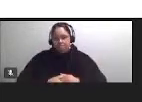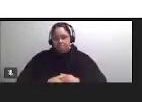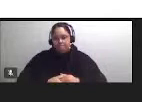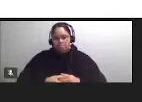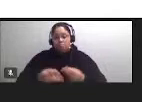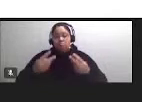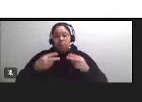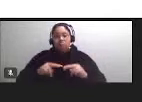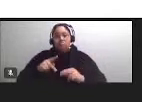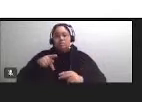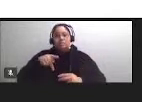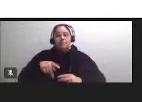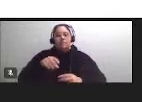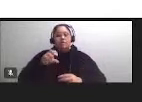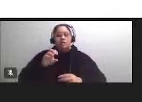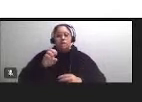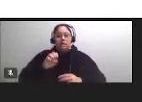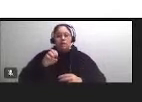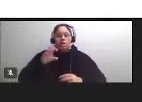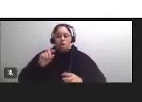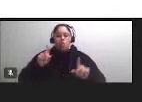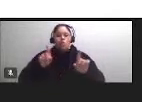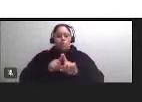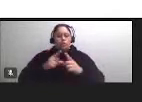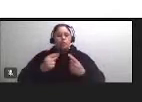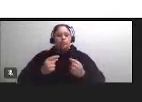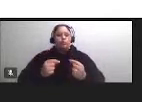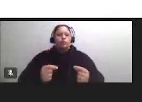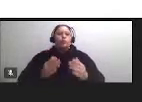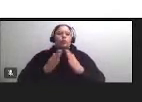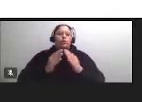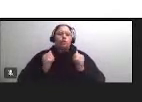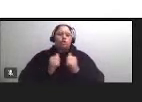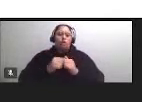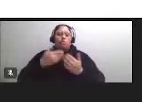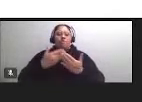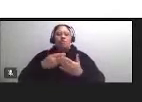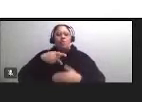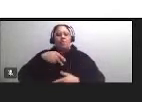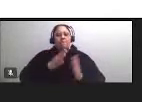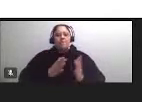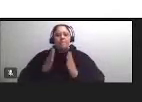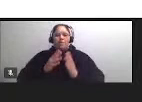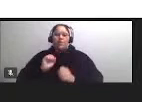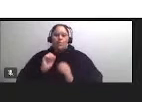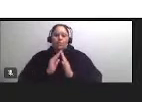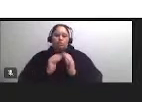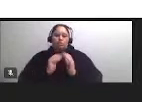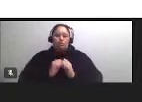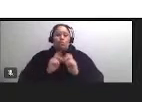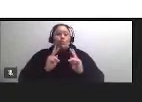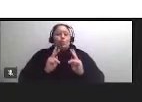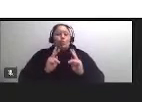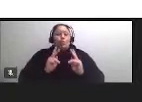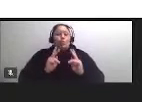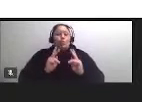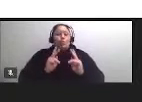Then PEO also conducts preparatory workshops, usually in the first quarter